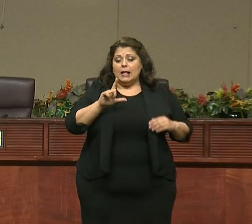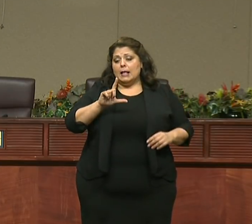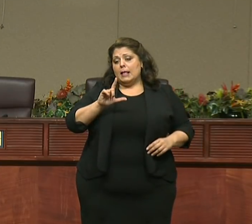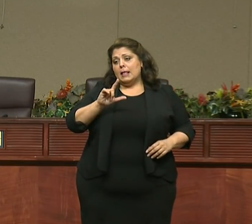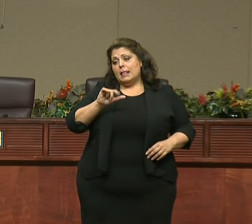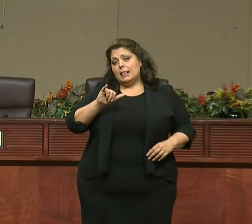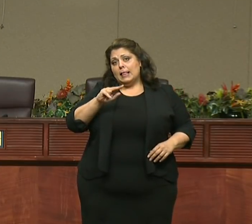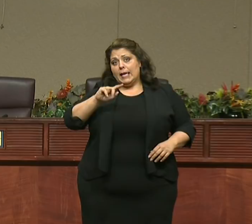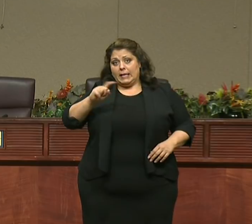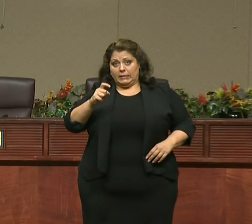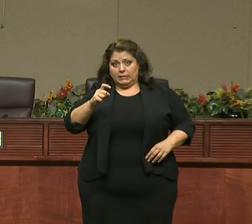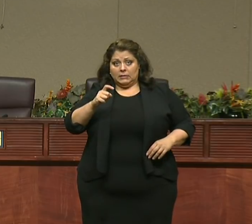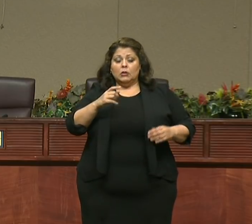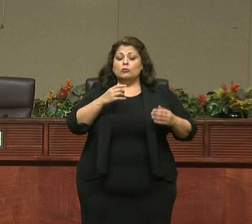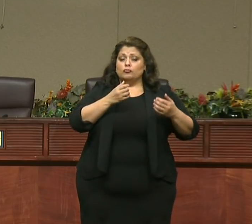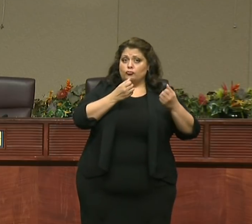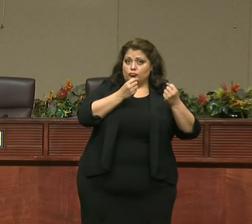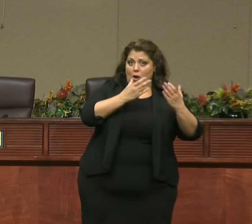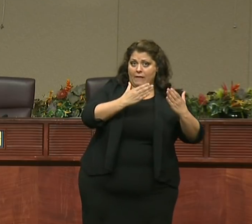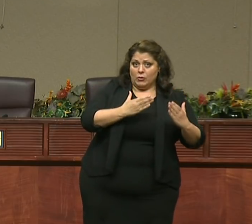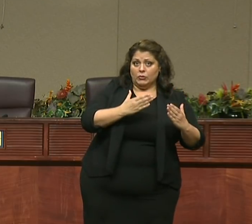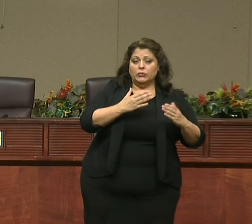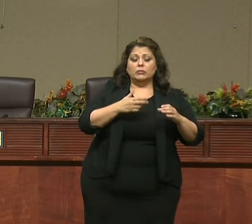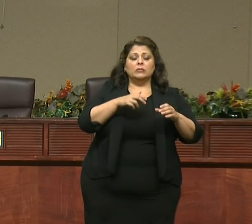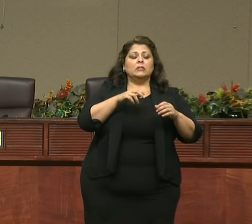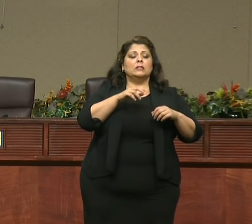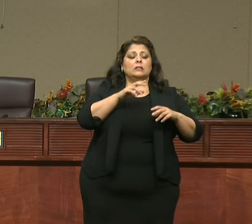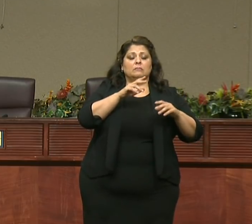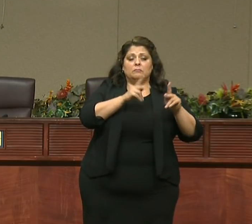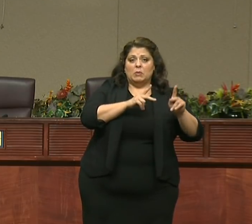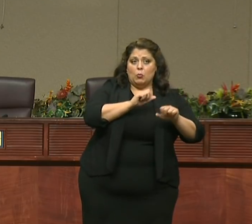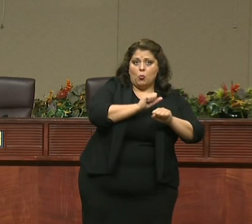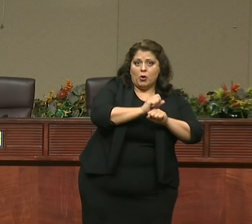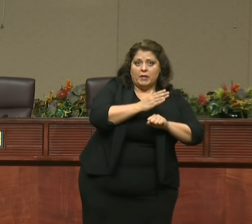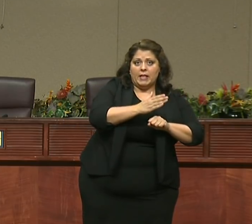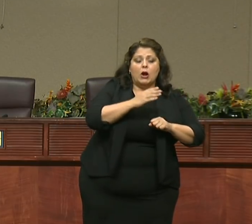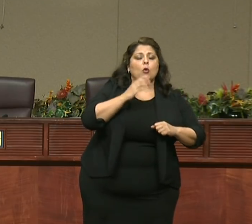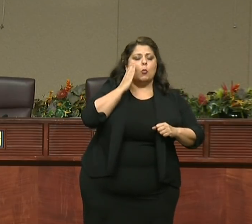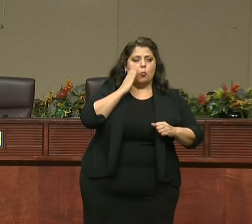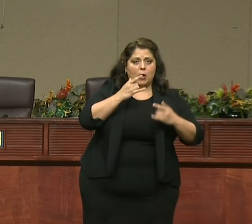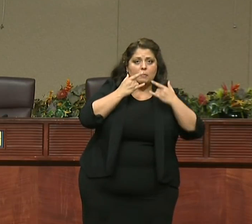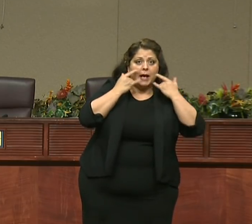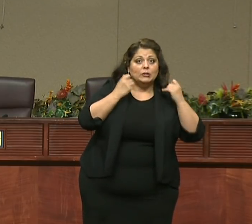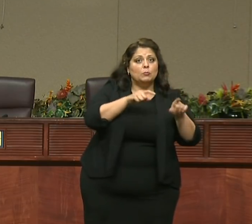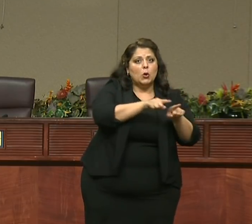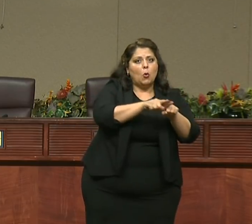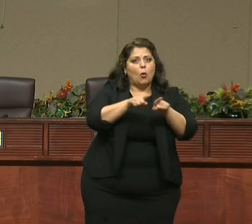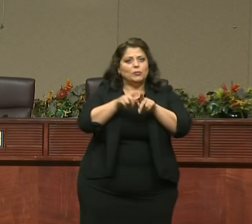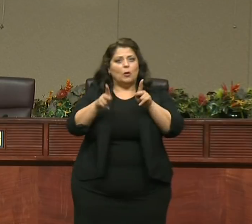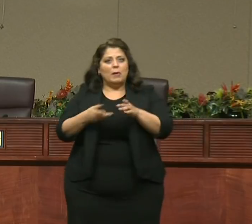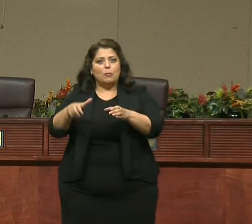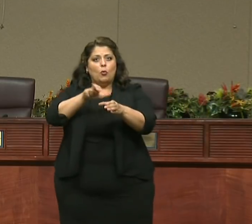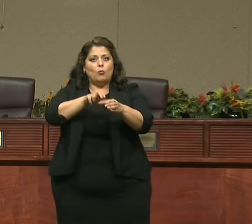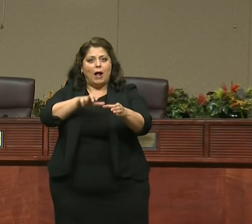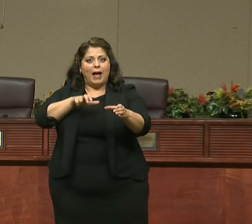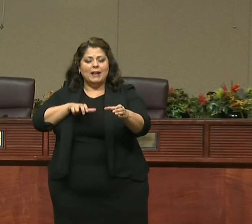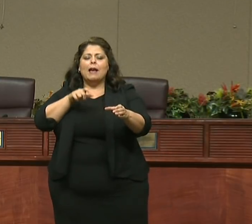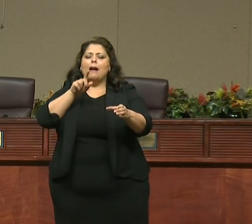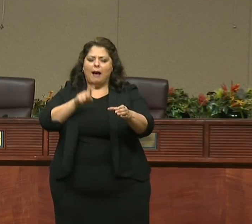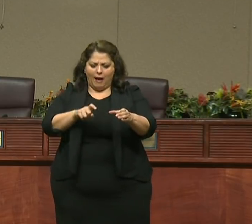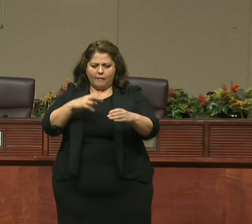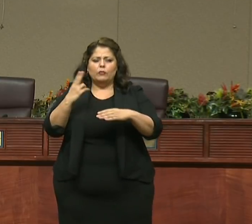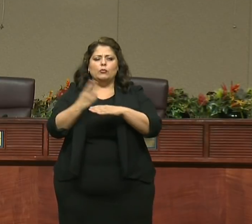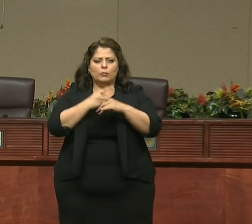those passengers that are riding Lynx also have to wear masks. So I support their efforts in keeping not only the